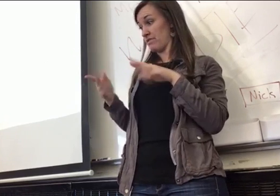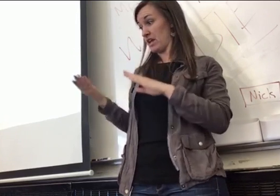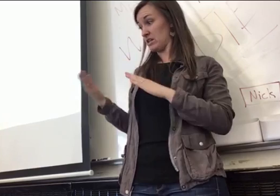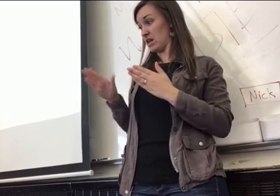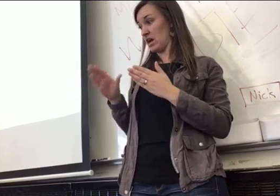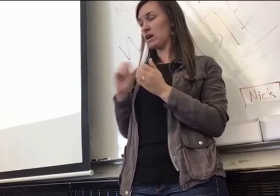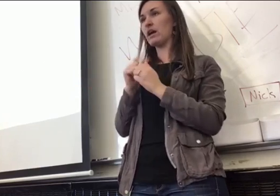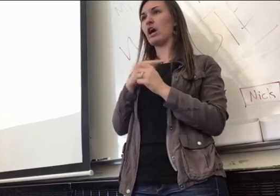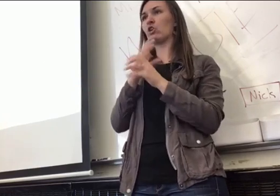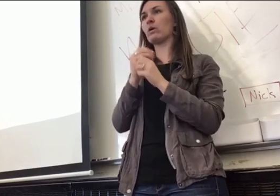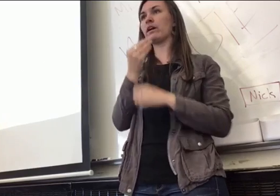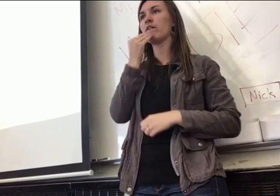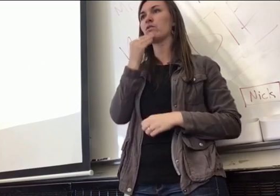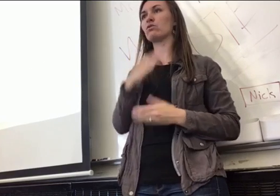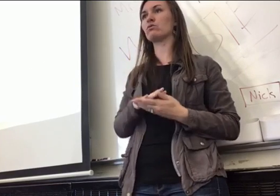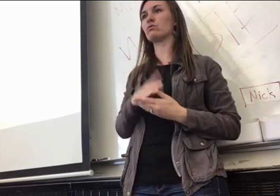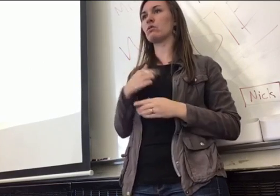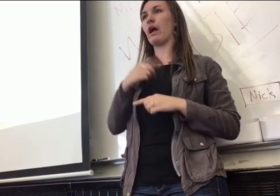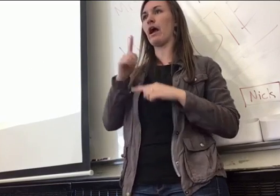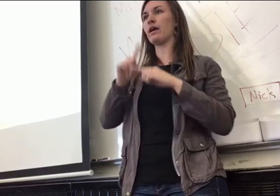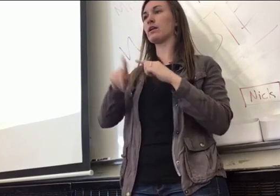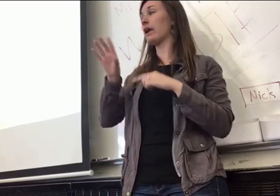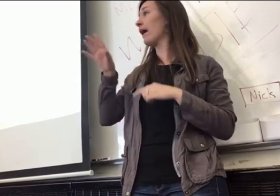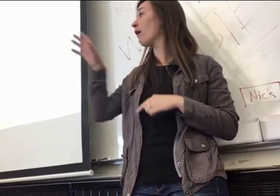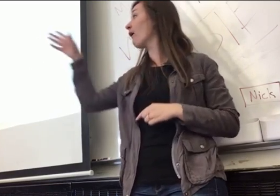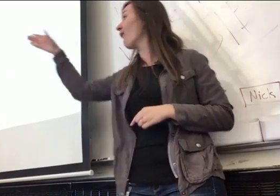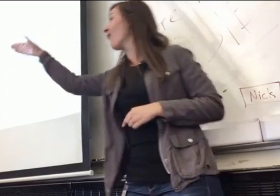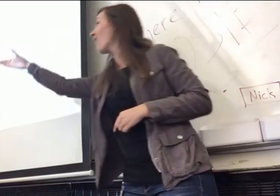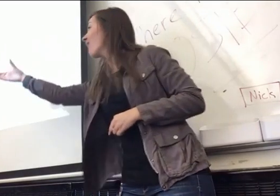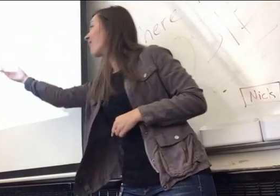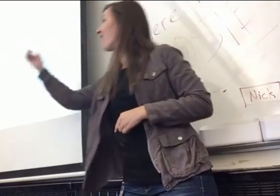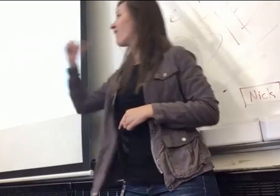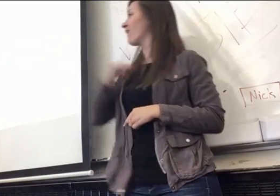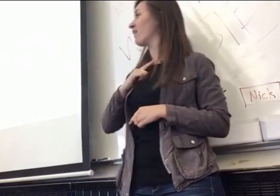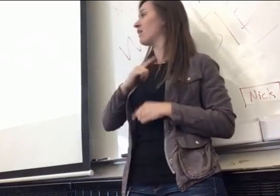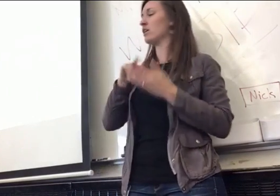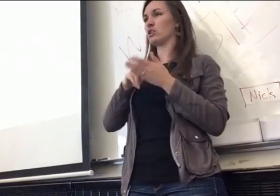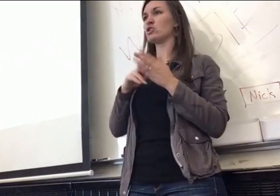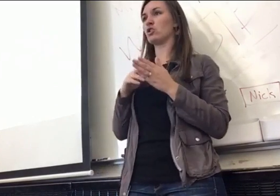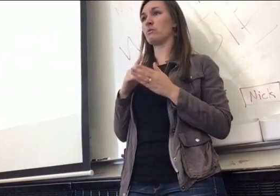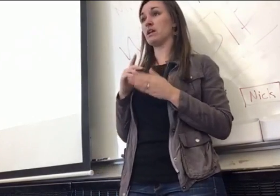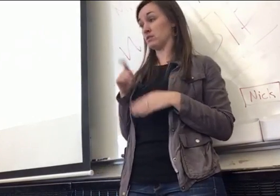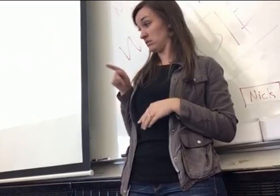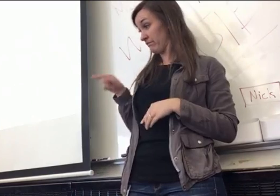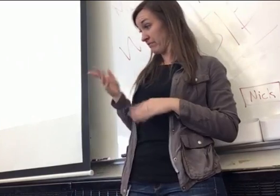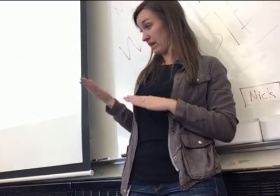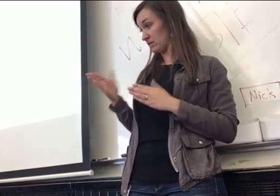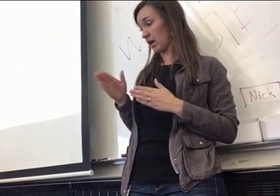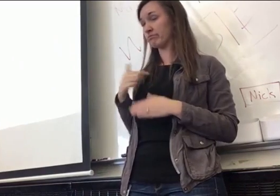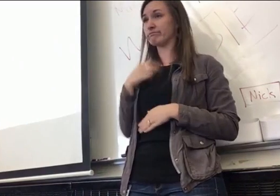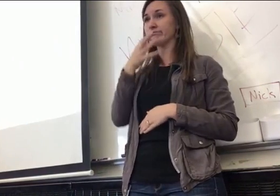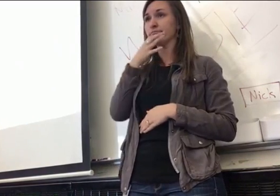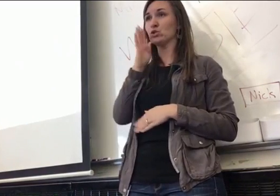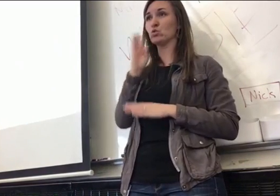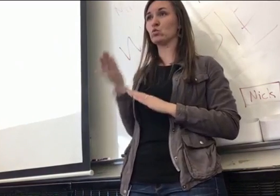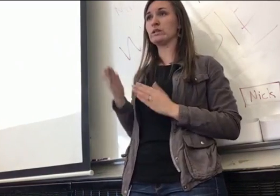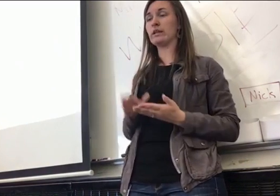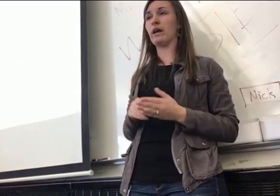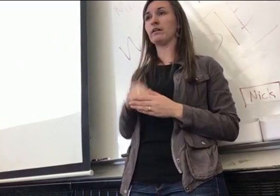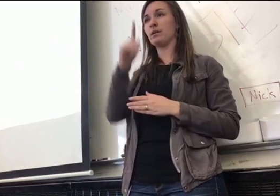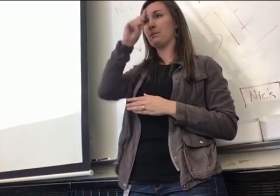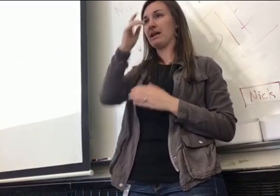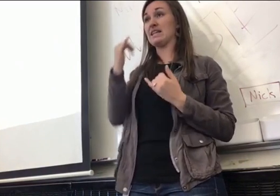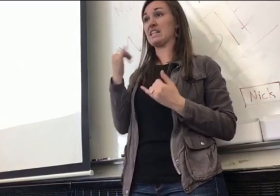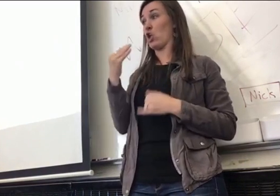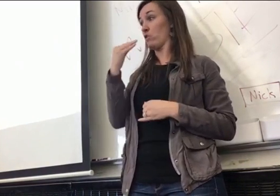dead? You can't reach across, right? Yeah, so then you start to die once your friends die. By the way, one thing I should say